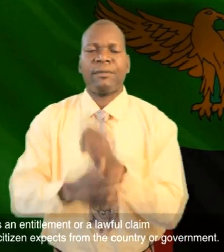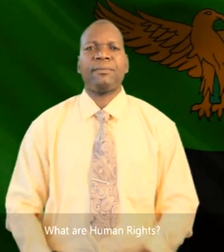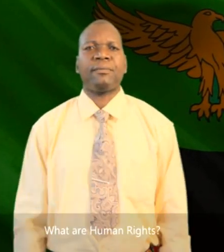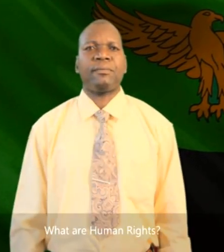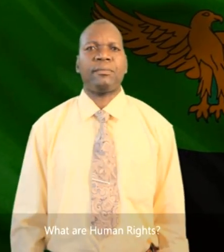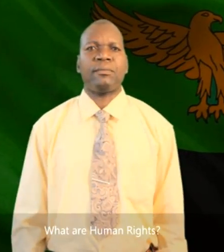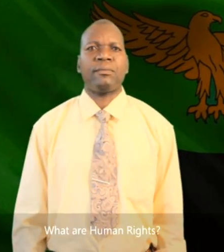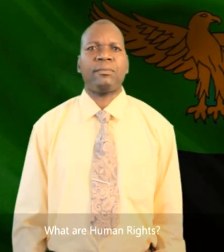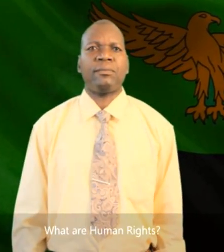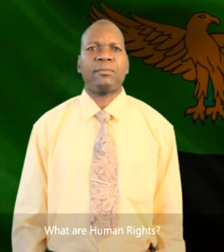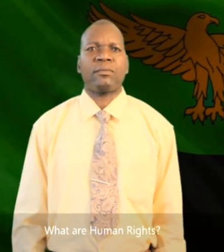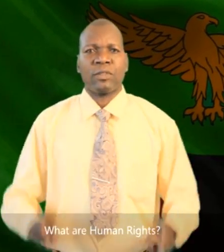What are human rights?